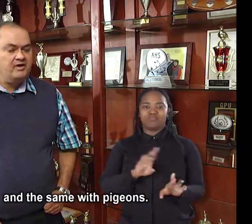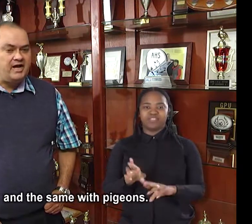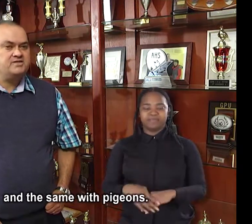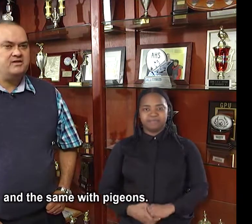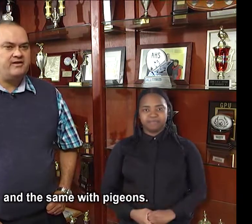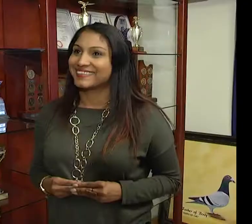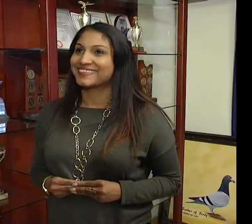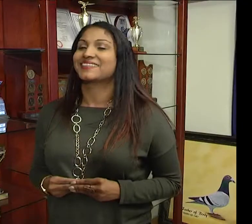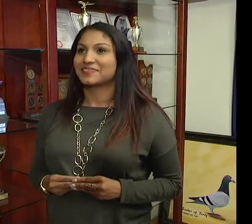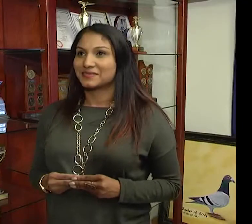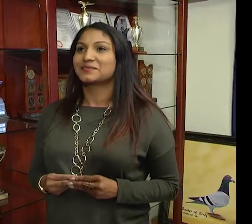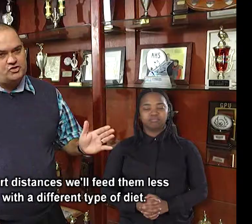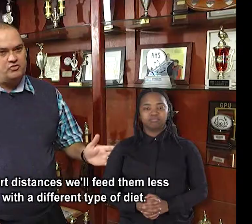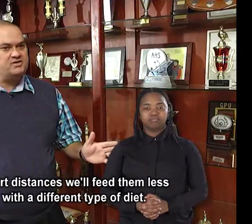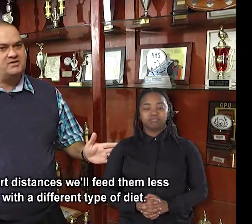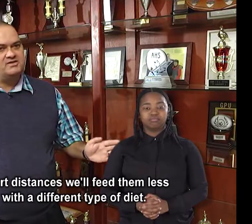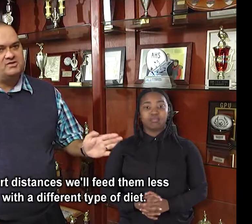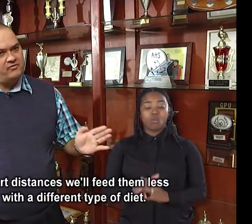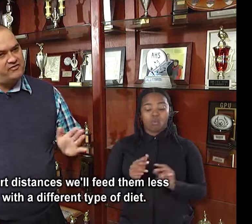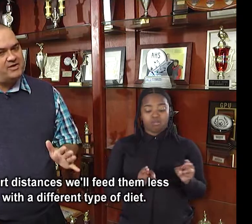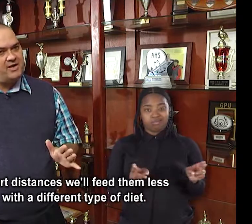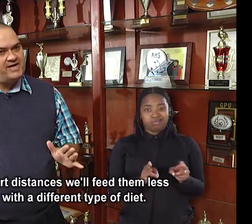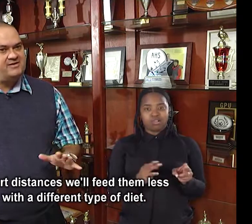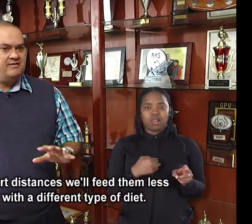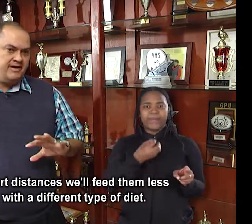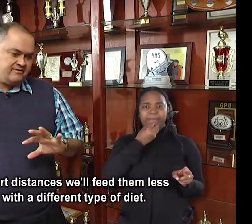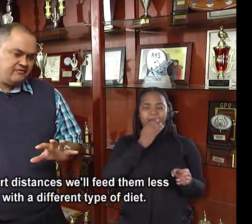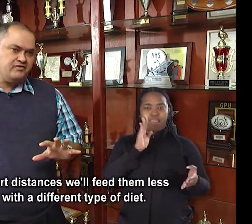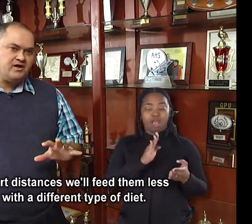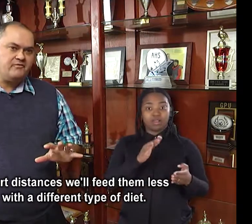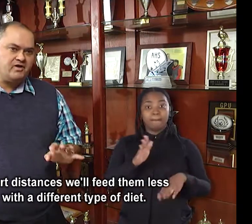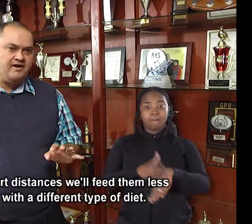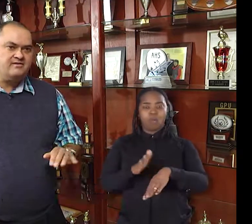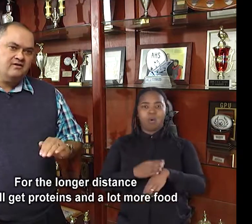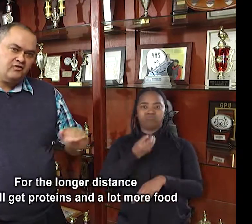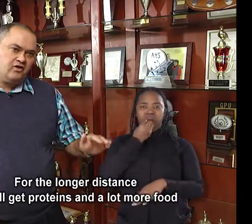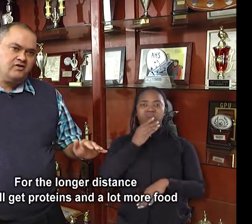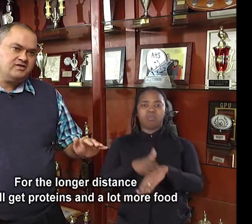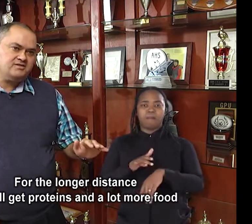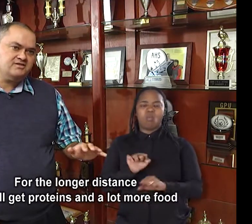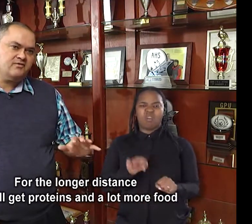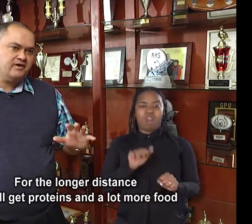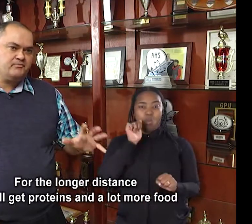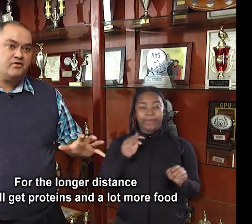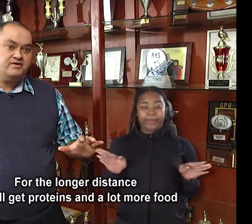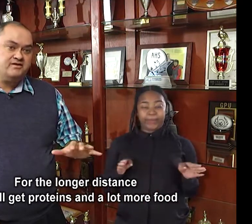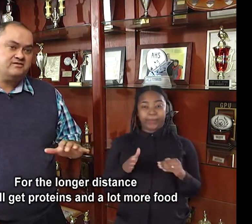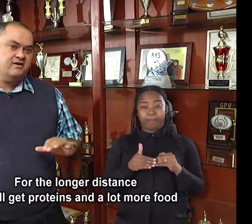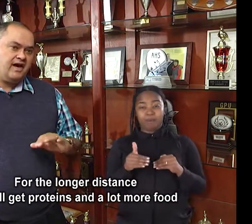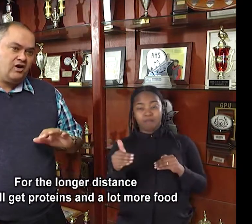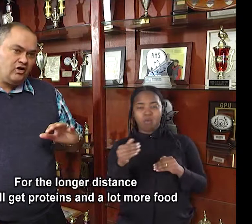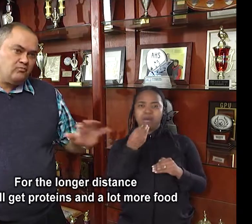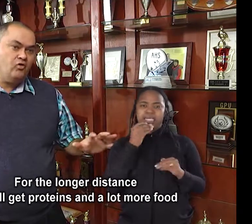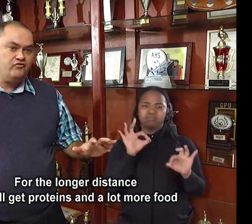point of view, and just like that with pigeons. On short distances, we'll feed them less and a different type of diet. On the longer distance, they will get